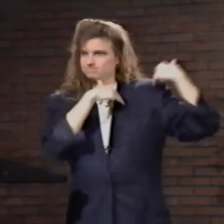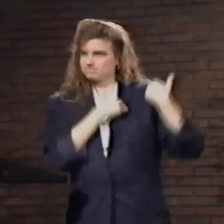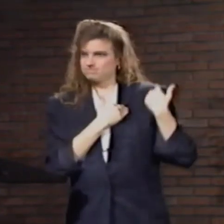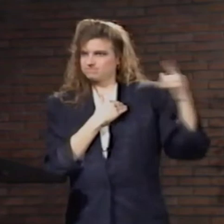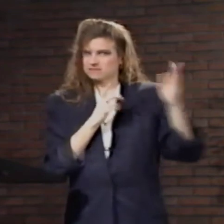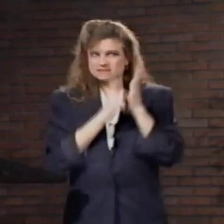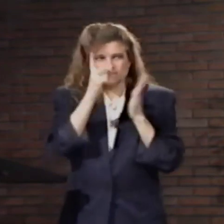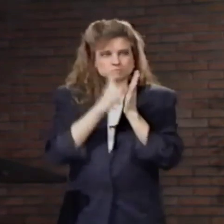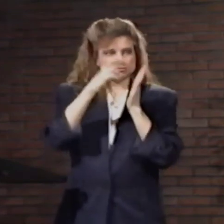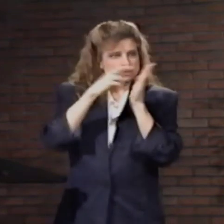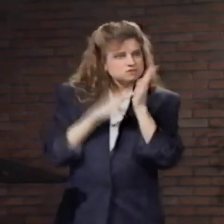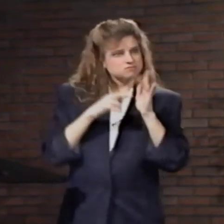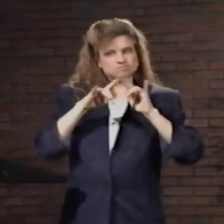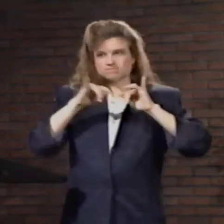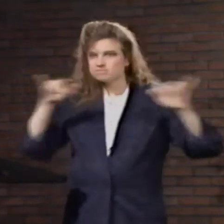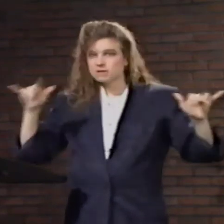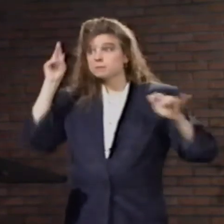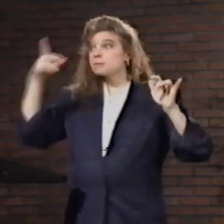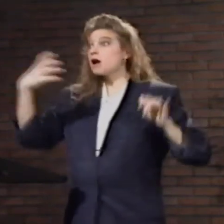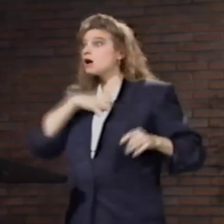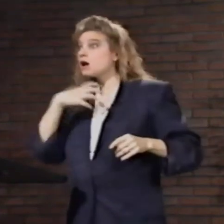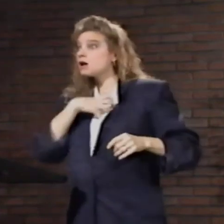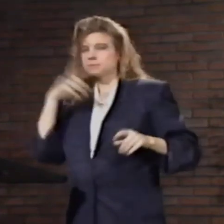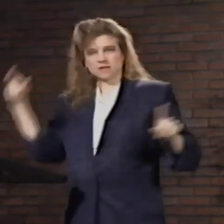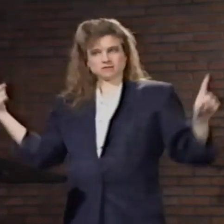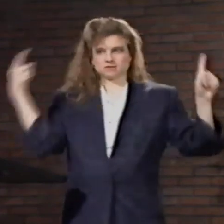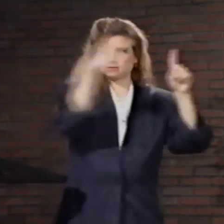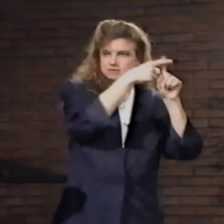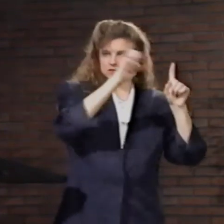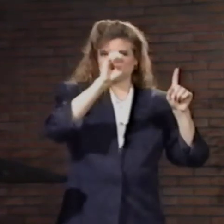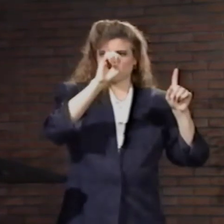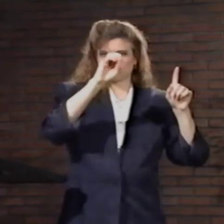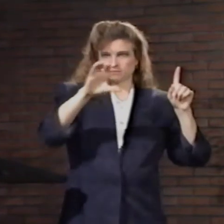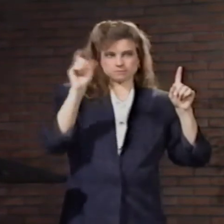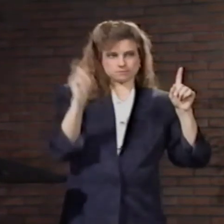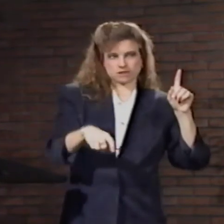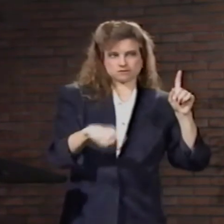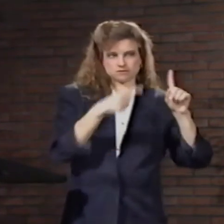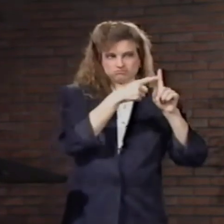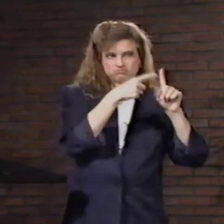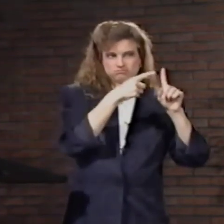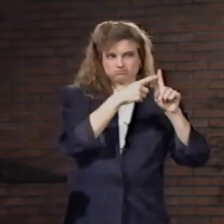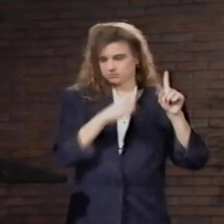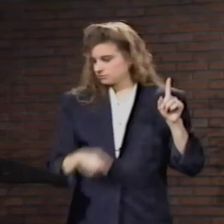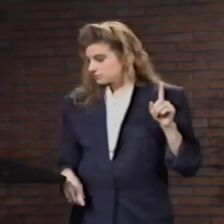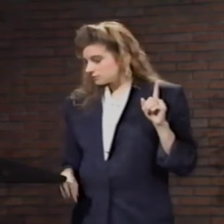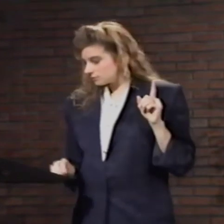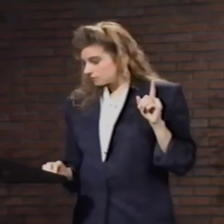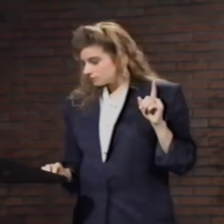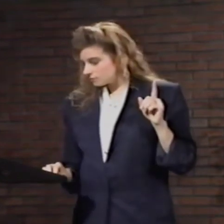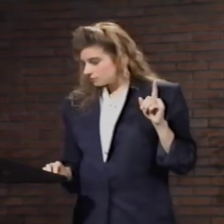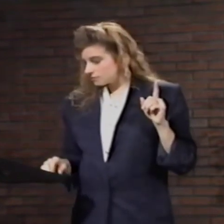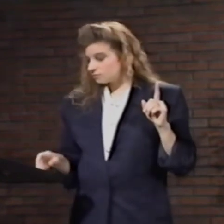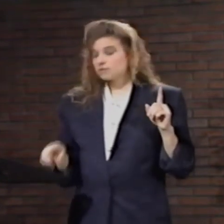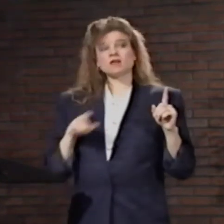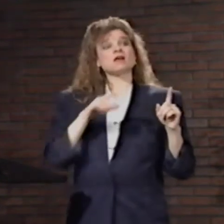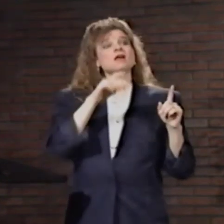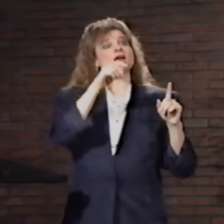Opportunity Commission. It's their responsibility to set up the rules, and if people have complaints through the ADA, they go to